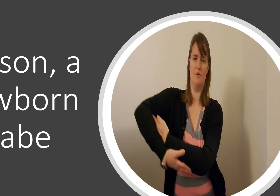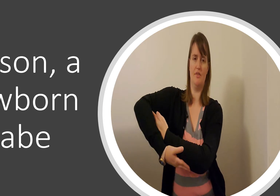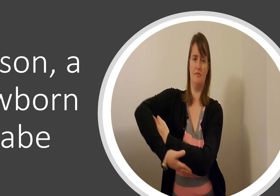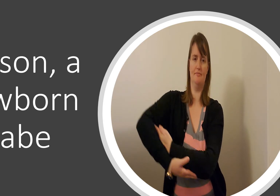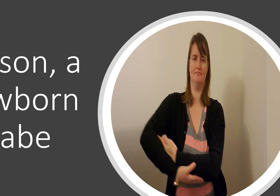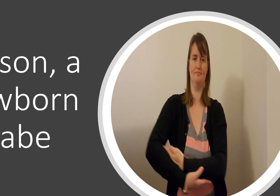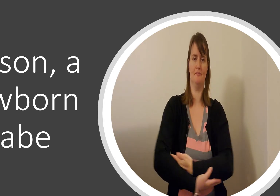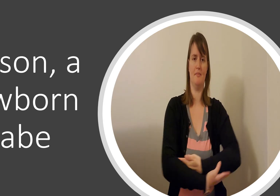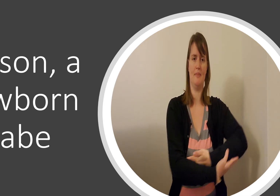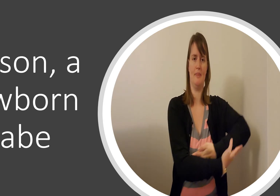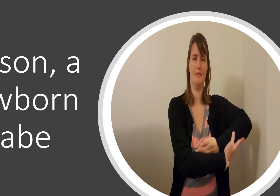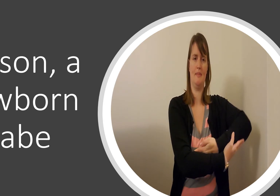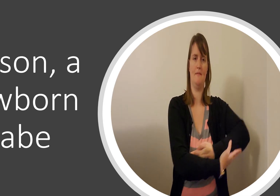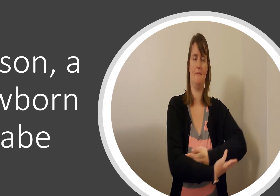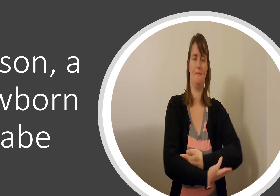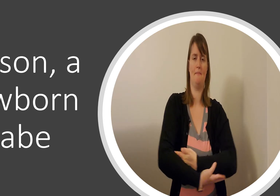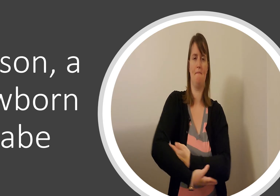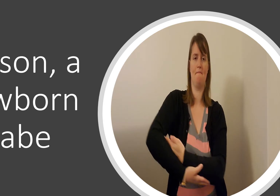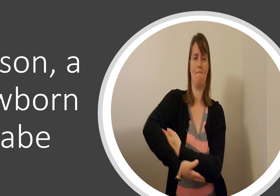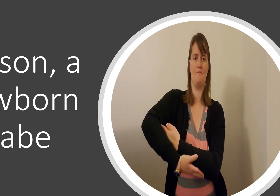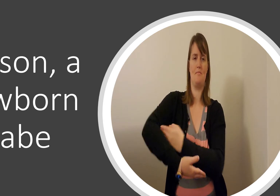and forth.